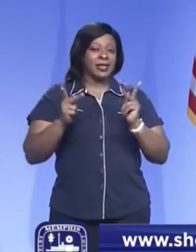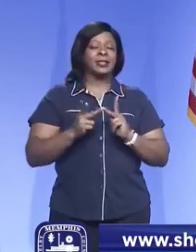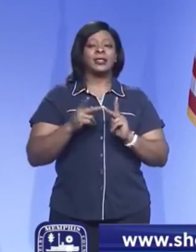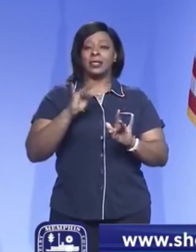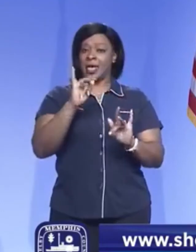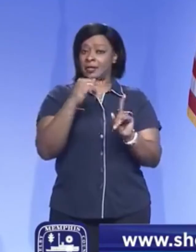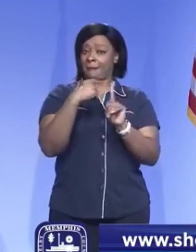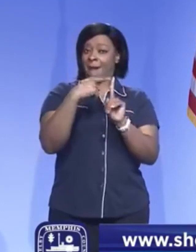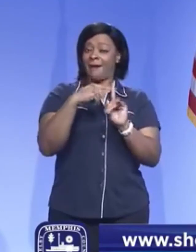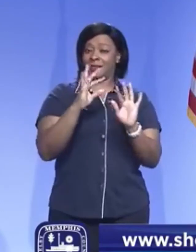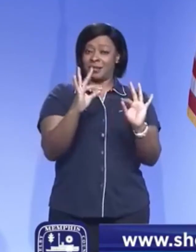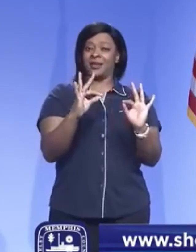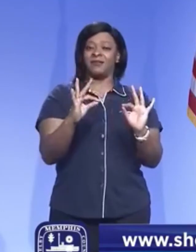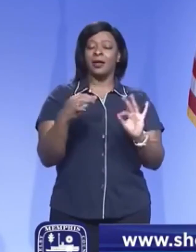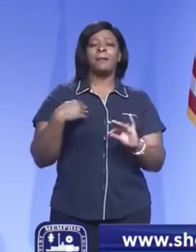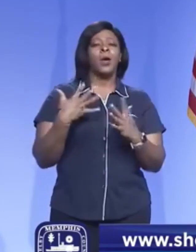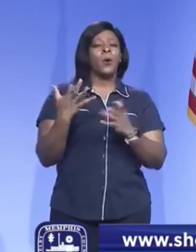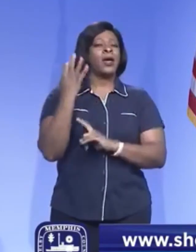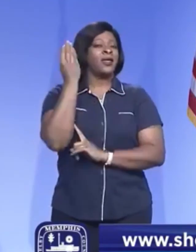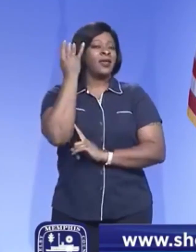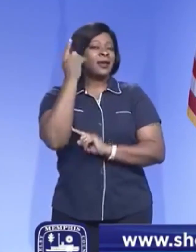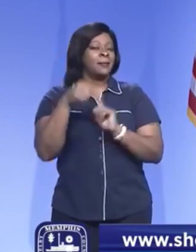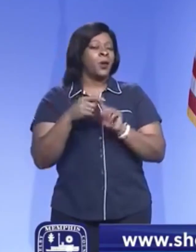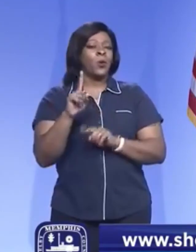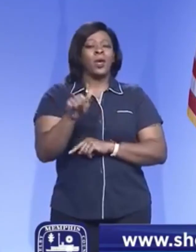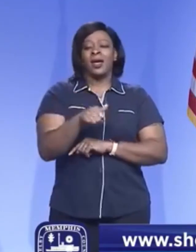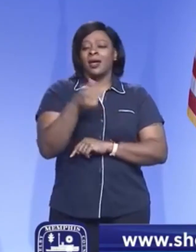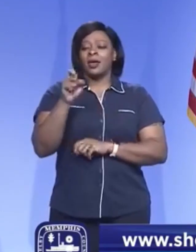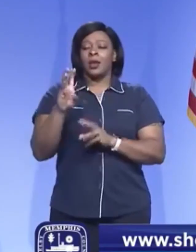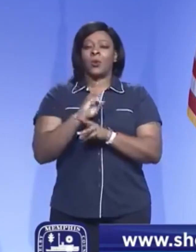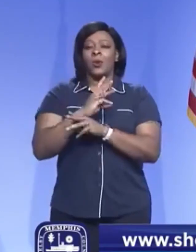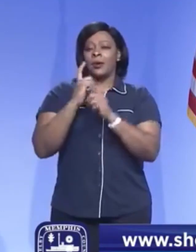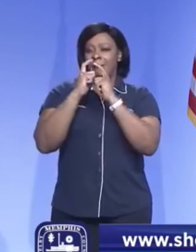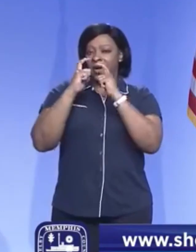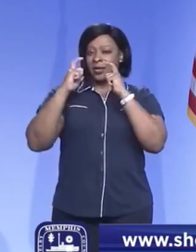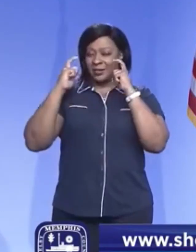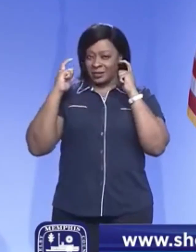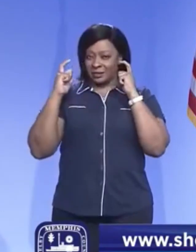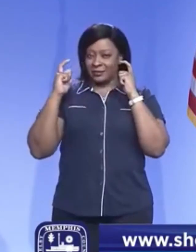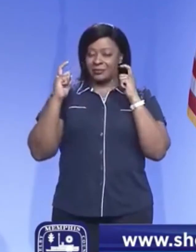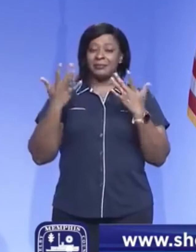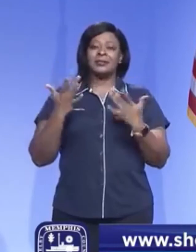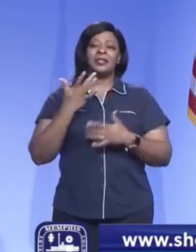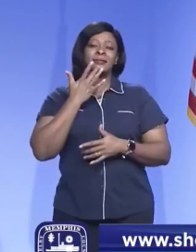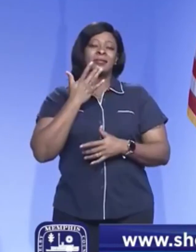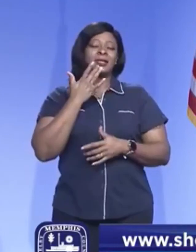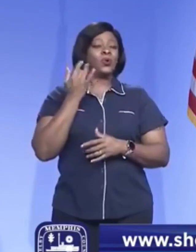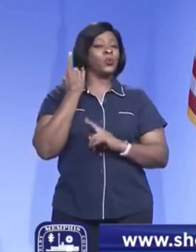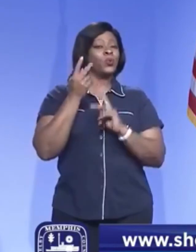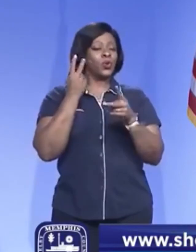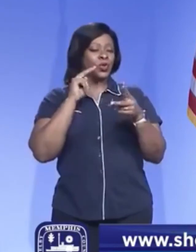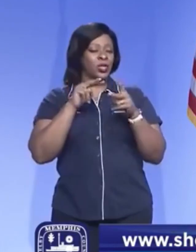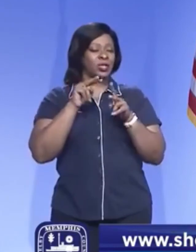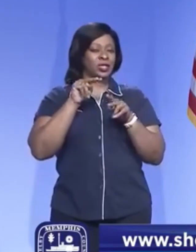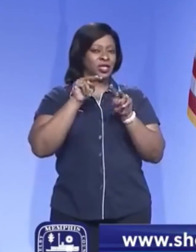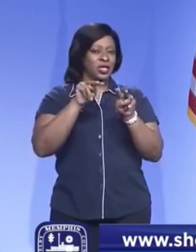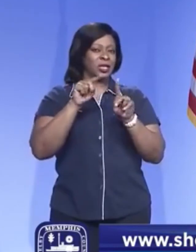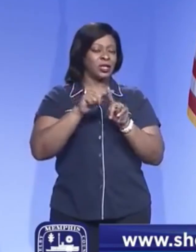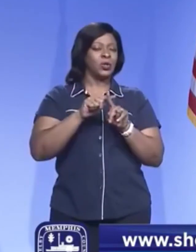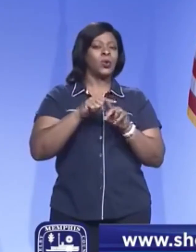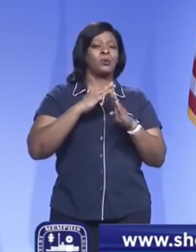positive. But I want you to think about where else you need to wear a mask, particularly as we look at protecting